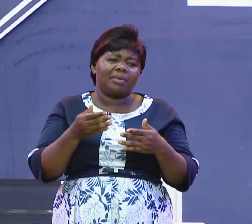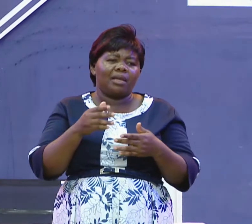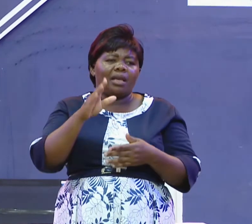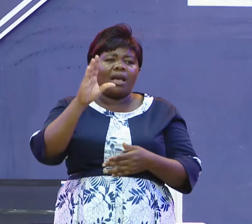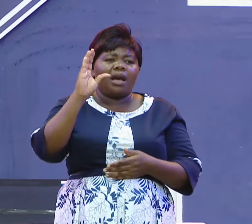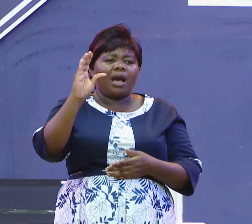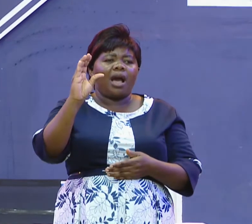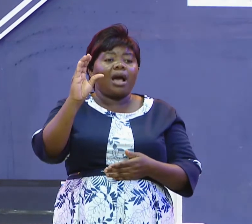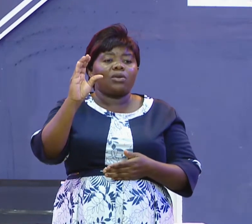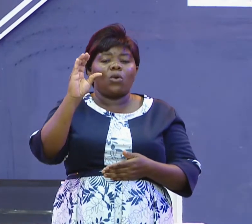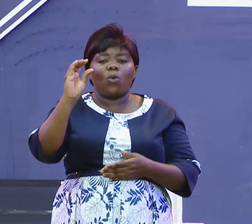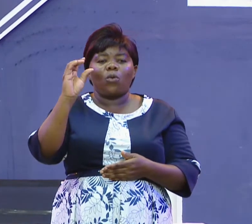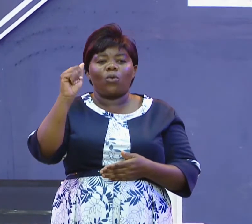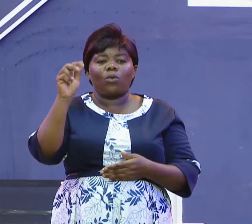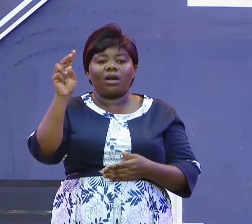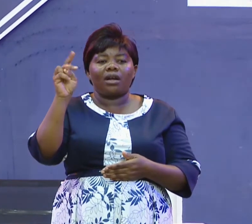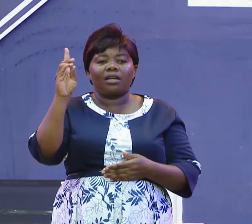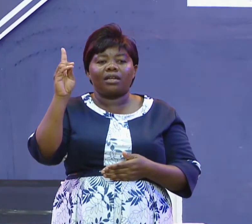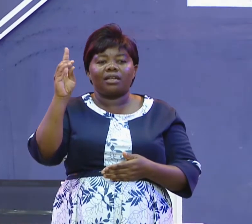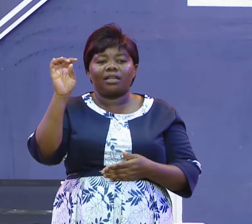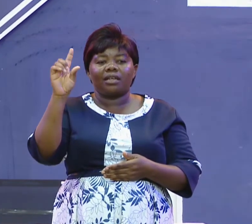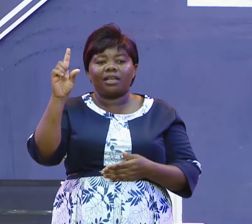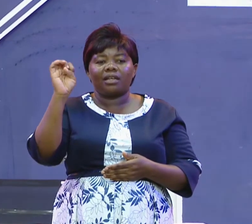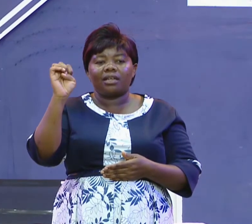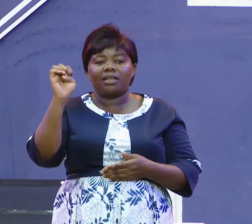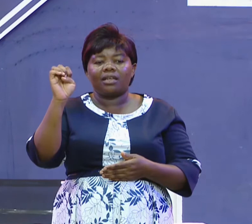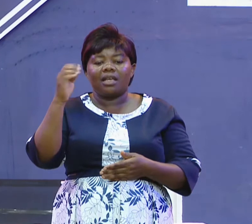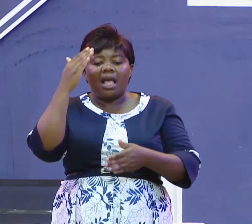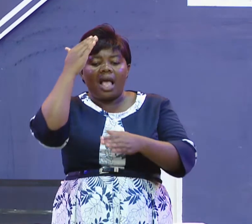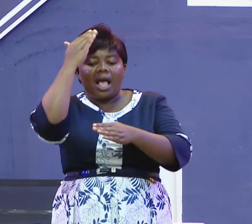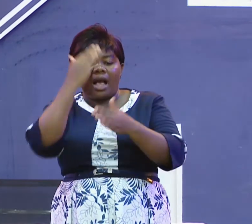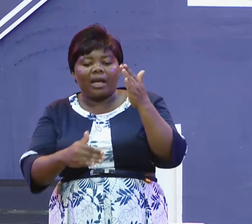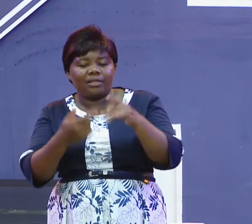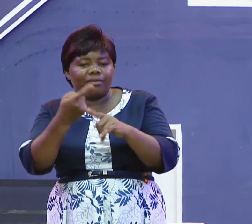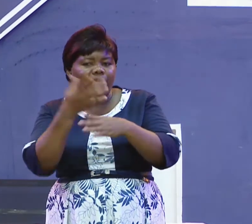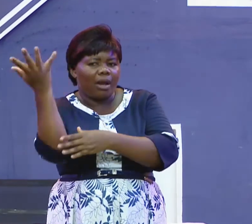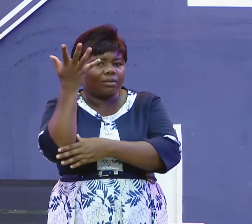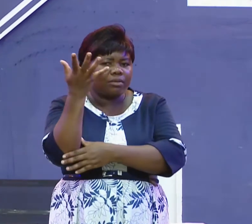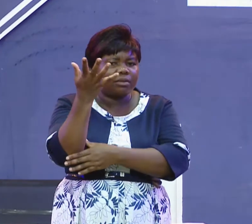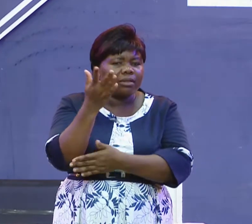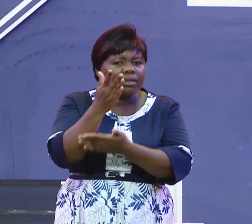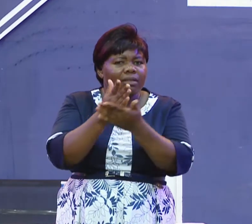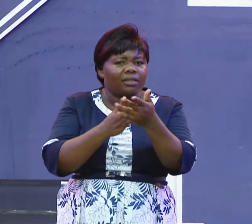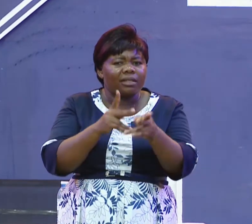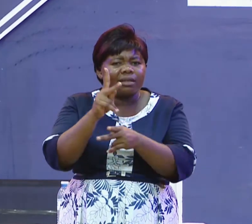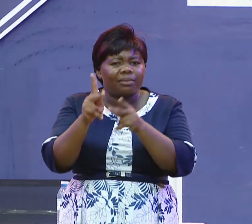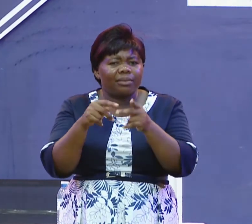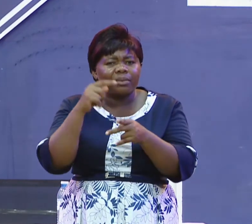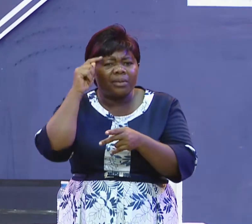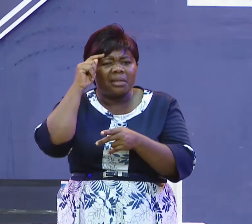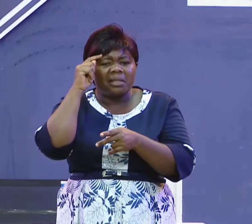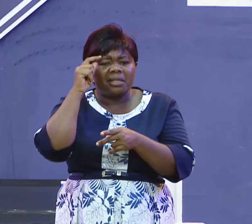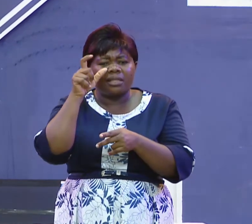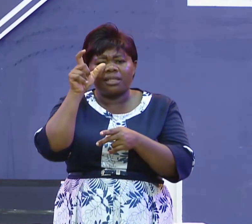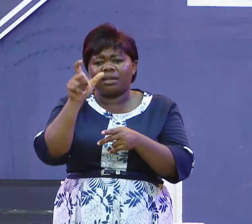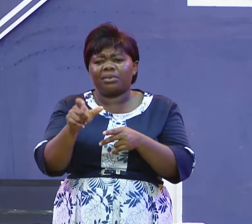there are people who really think that candles are cut from a certain tree. Eriyo abantu abalowooleza ddala nti omuntu tasobola